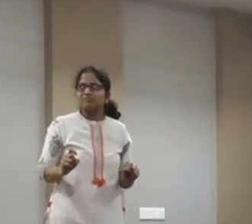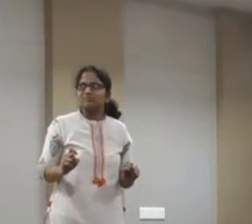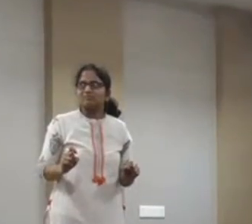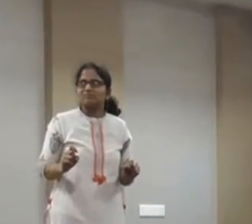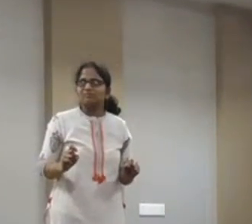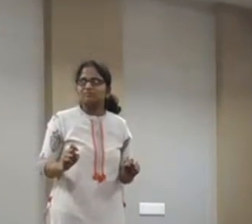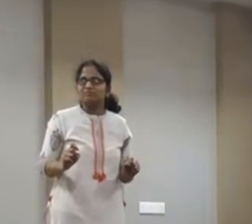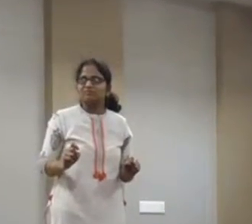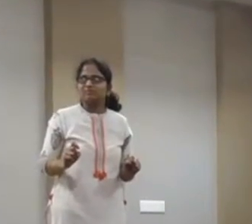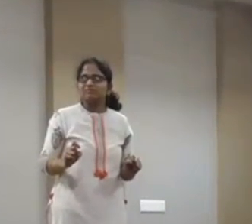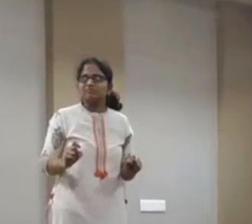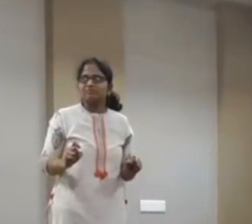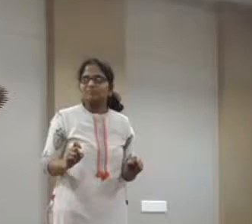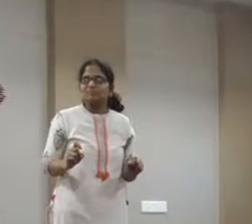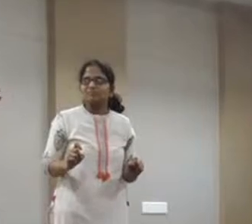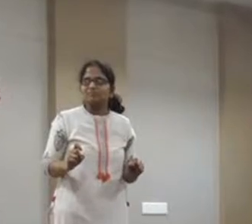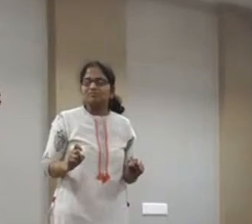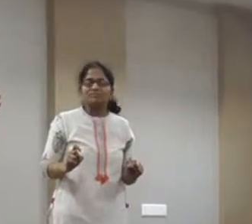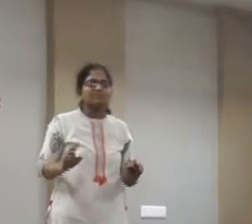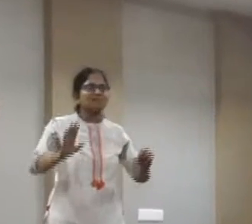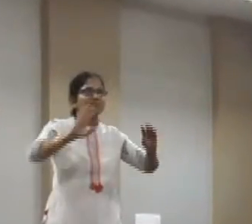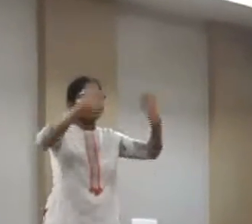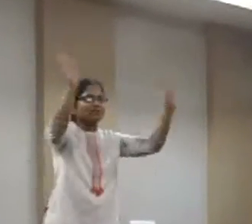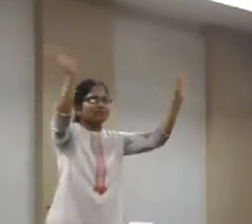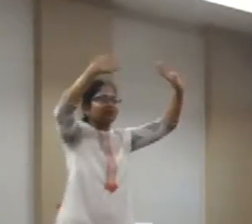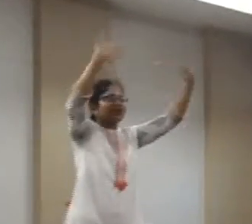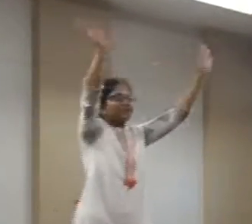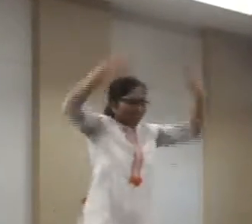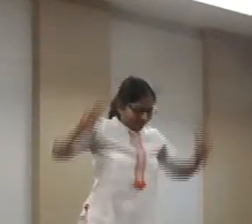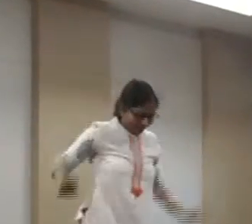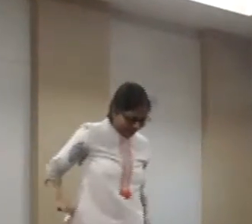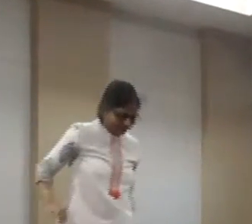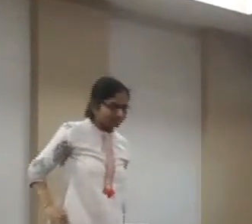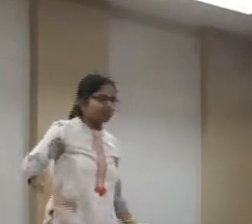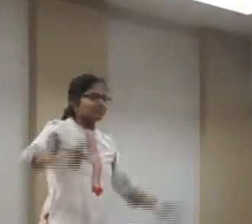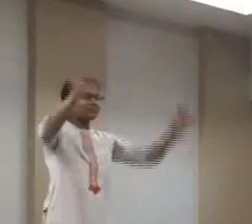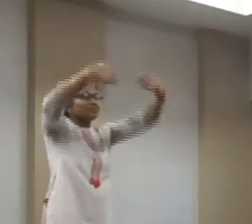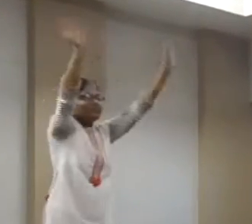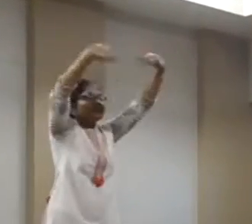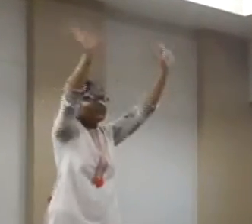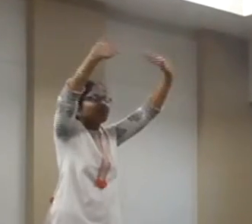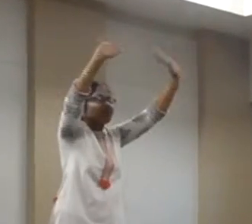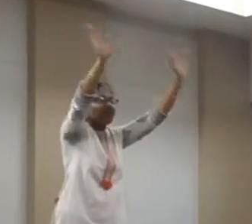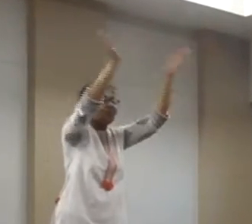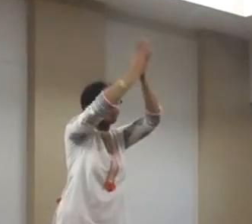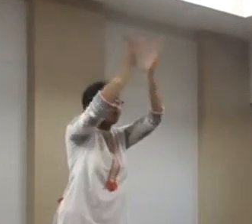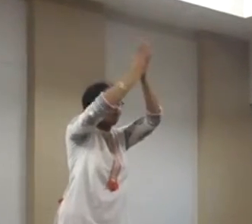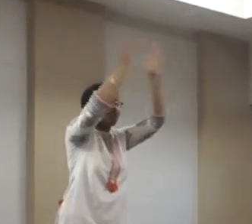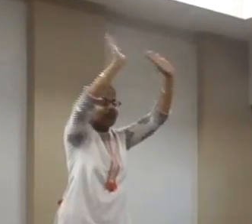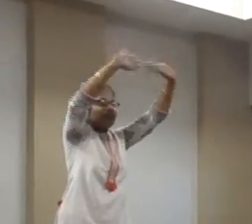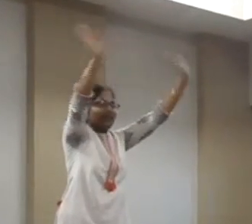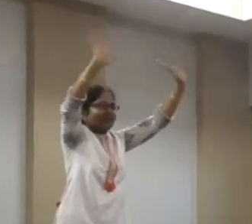If they don't come with any of the ID proof, then they will not be allowed to vote. Just tell them.